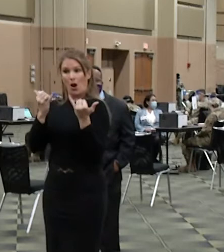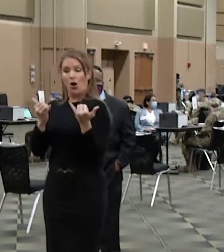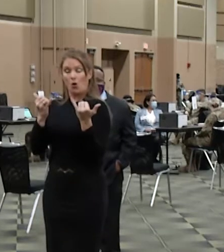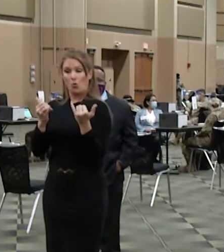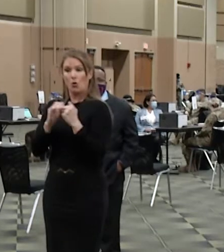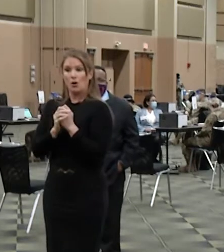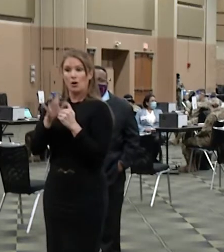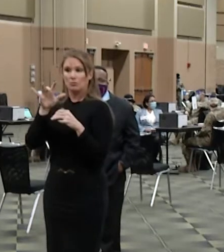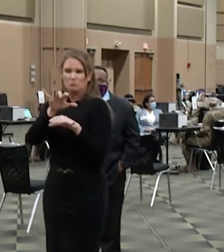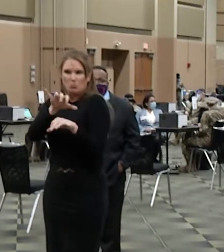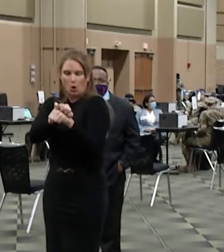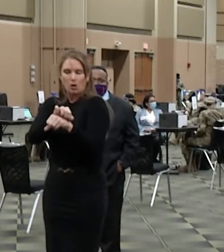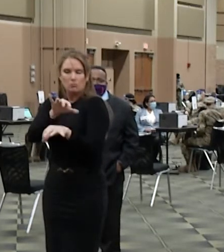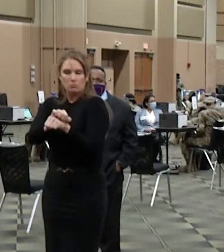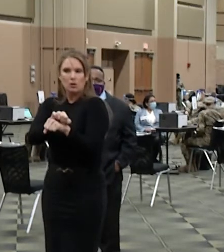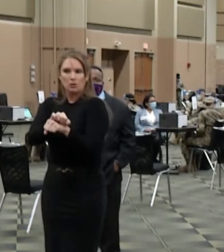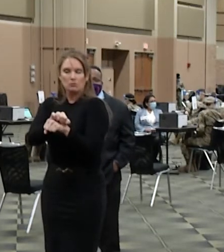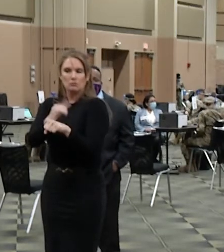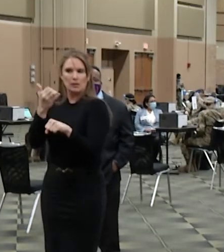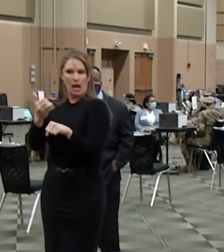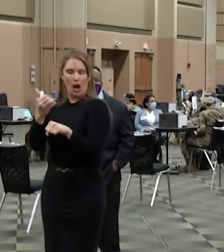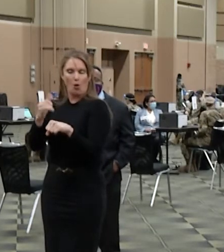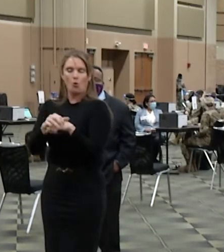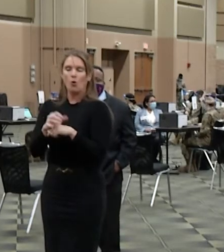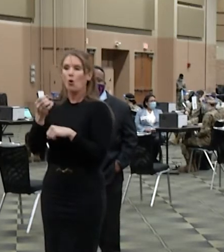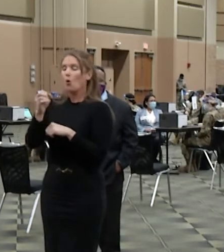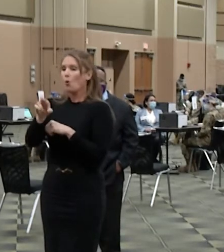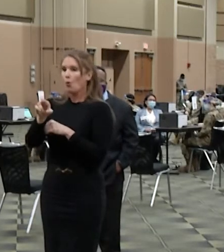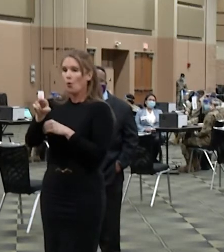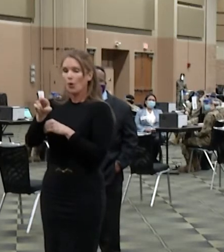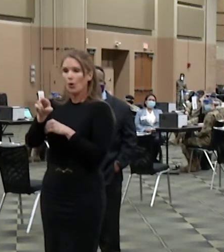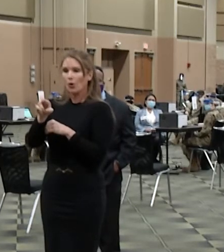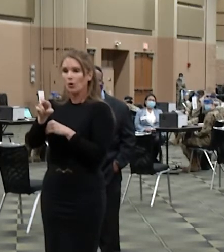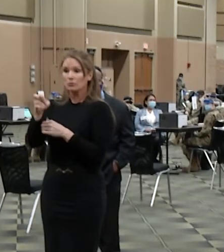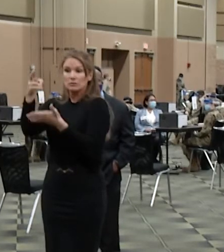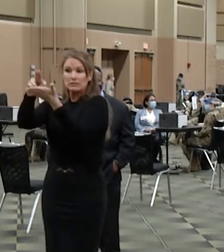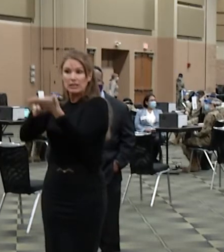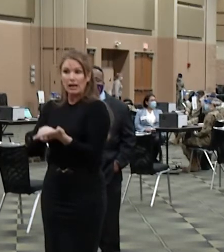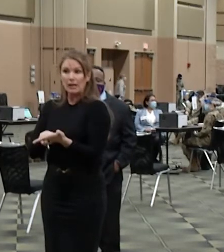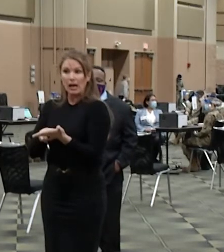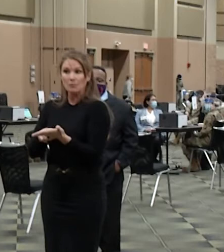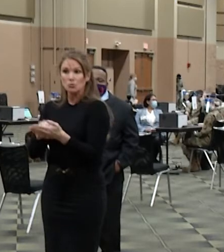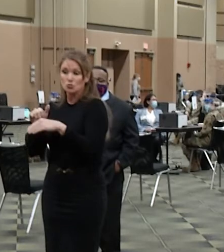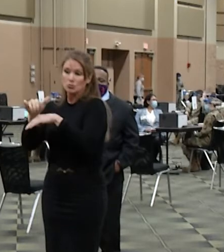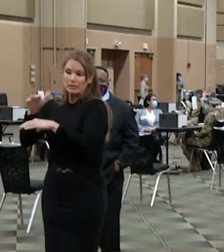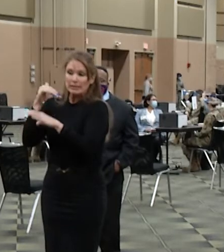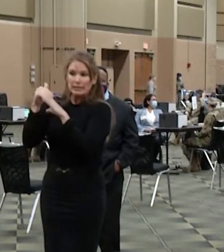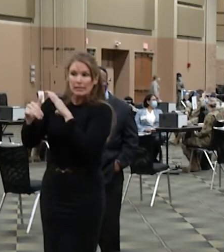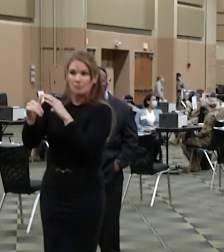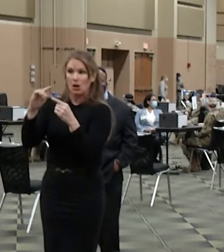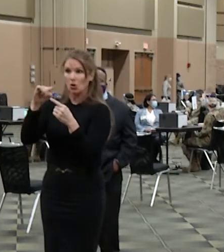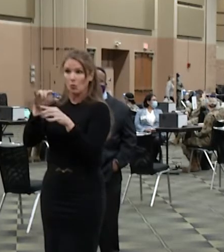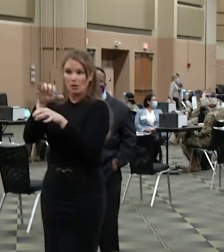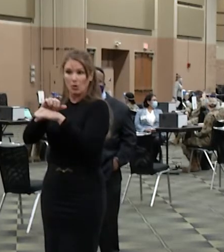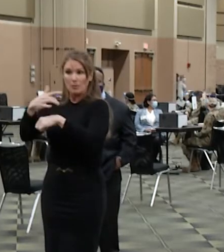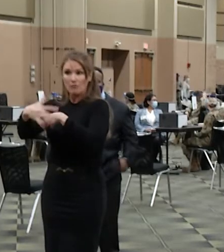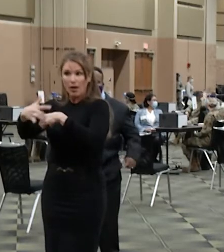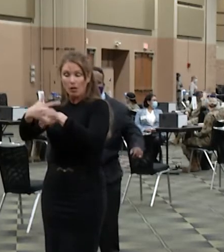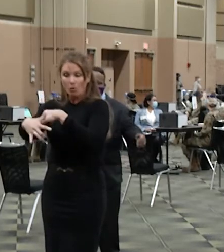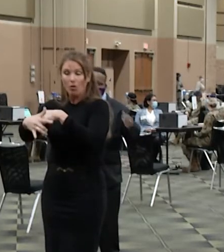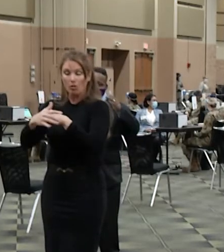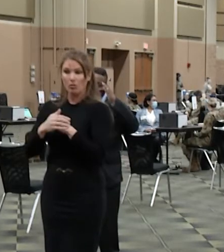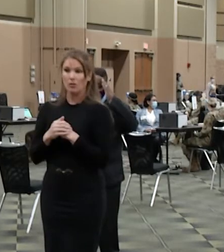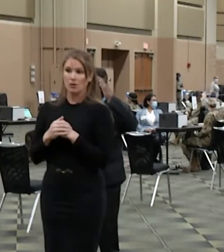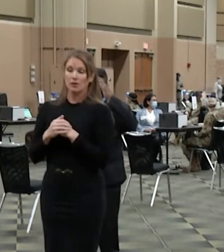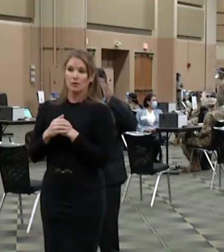either book an appointment now, or they can sign up to get notified when there is an appointment